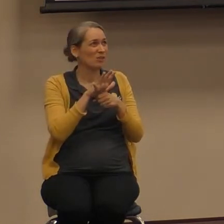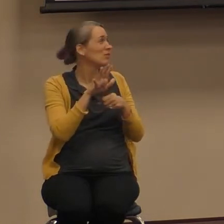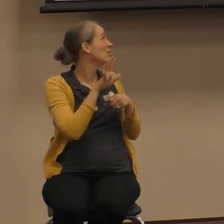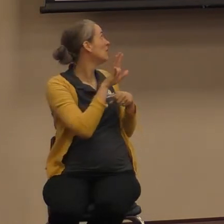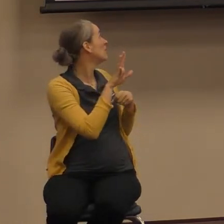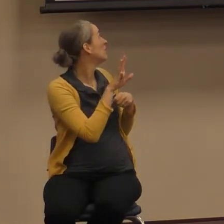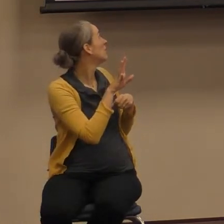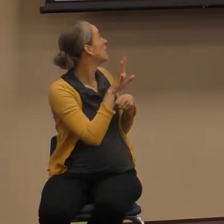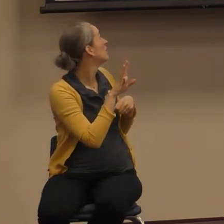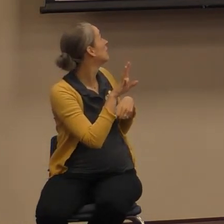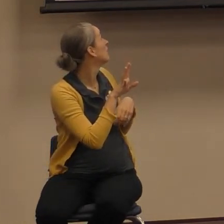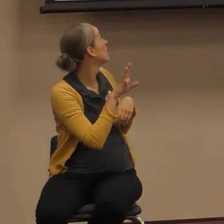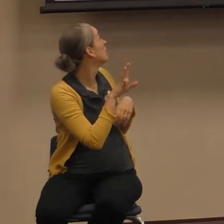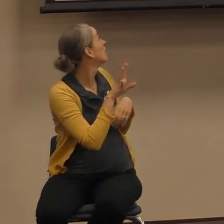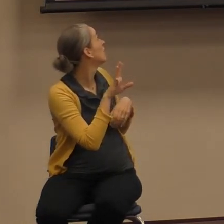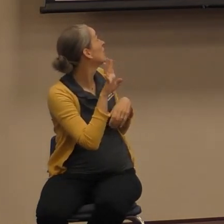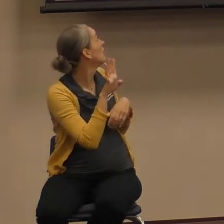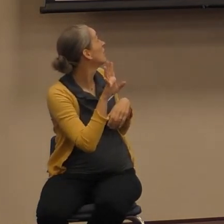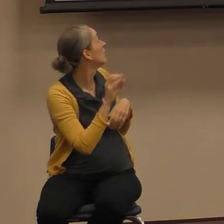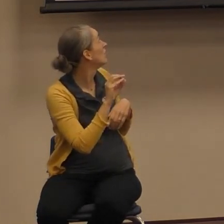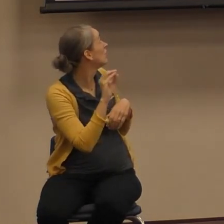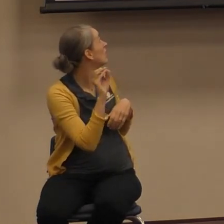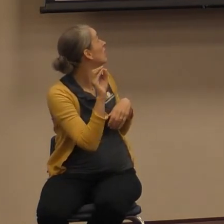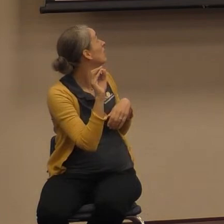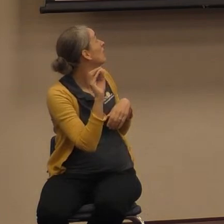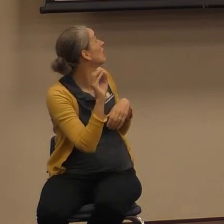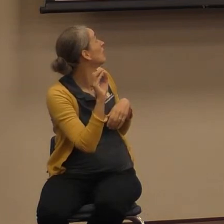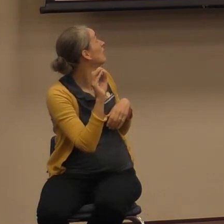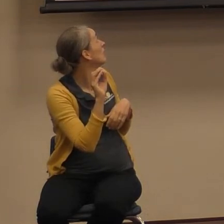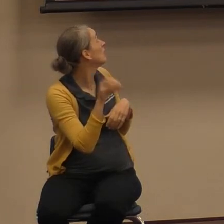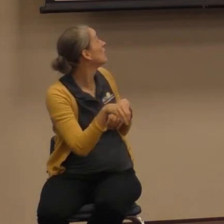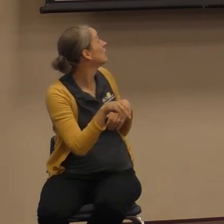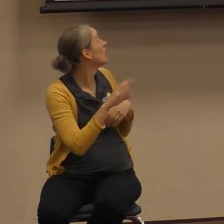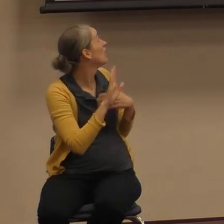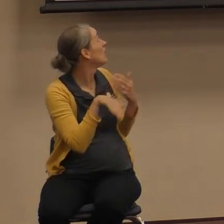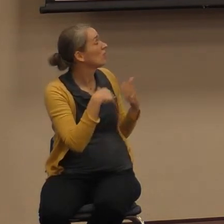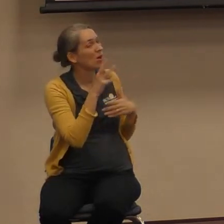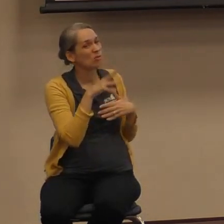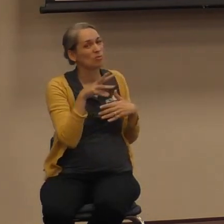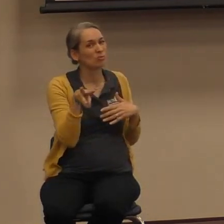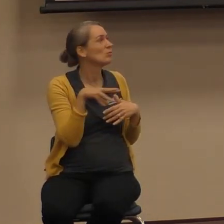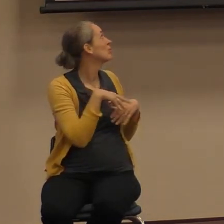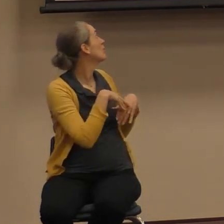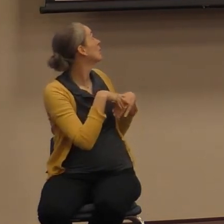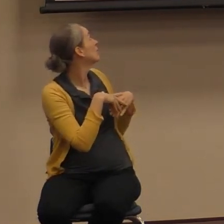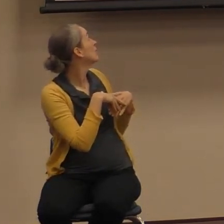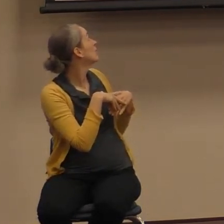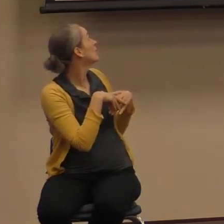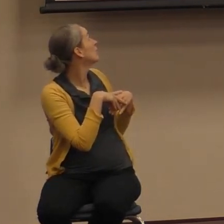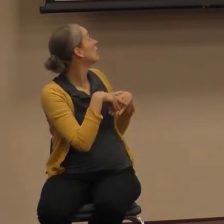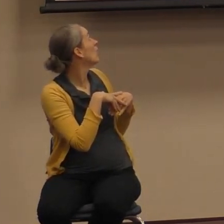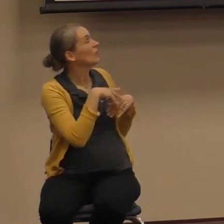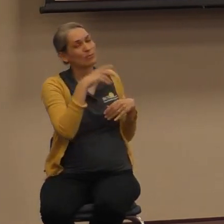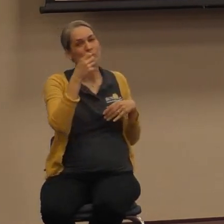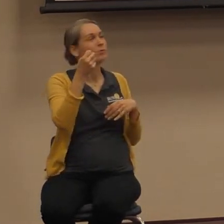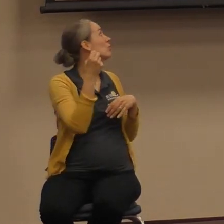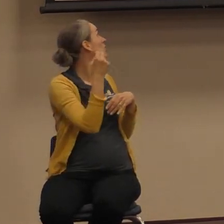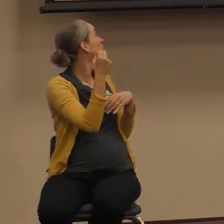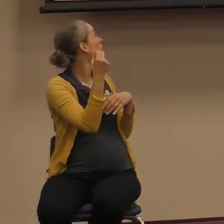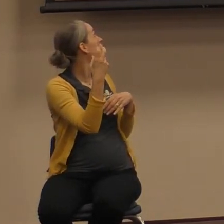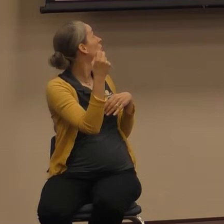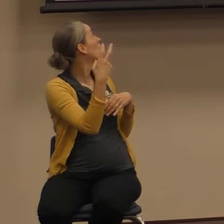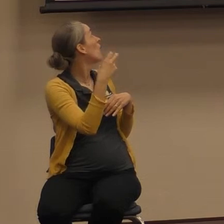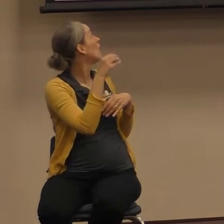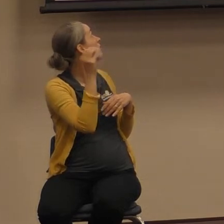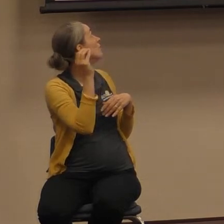The average age of first exposure, and I'm actually going to step down to the side and read it from here. A little small in my writing. Average age of first